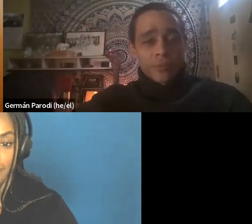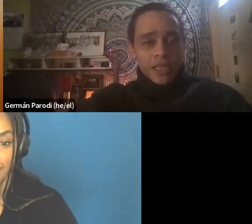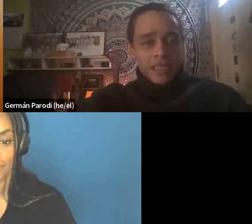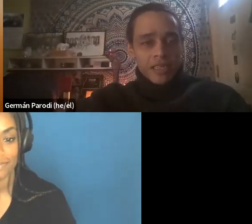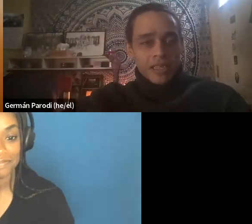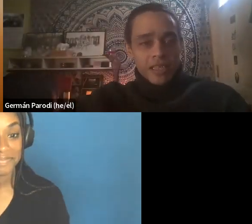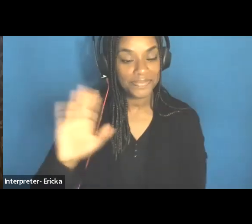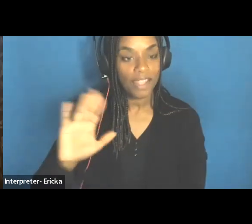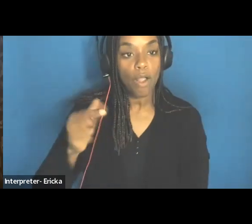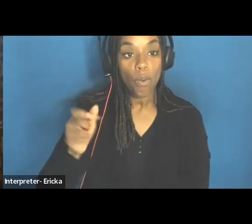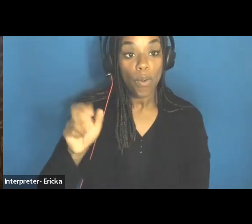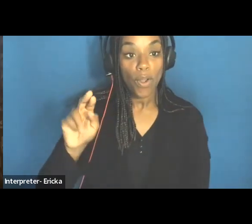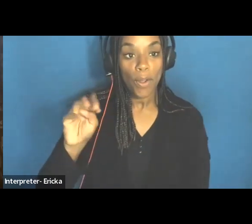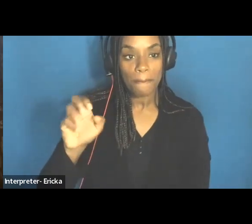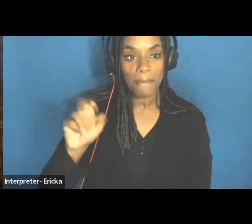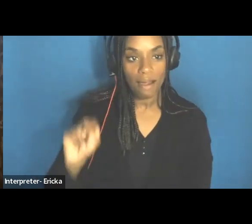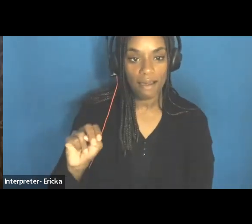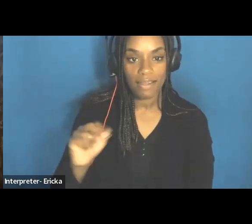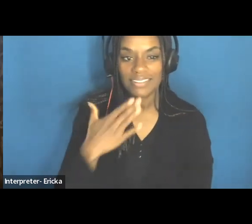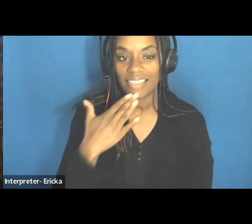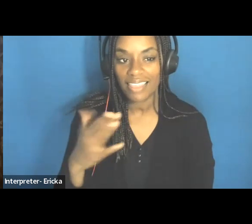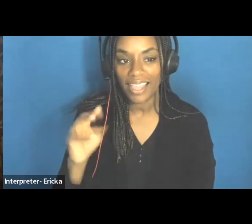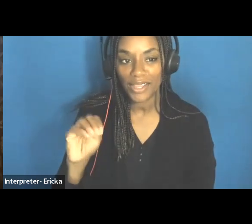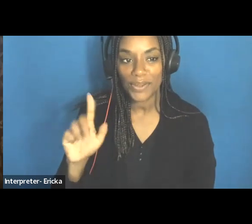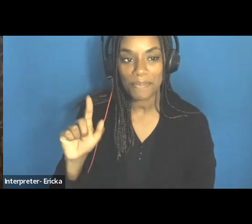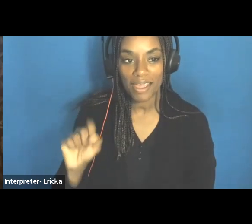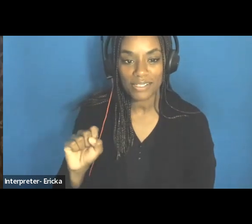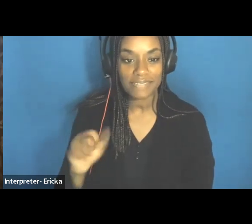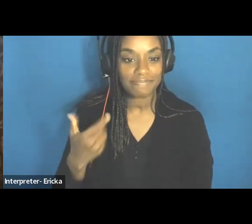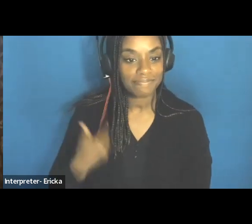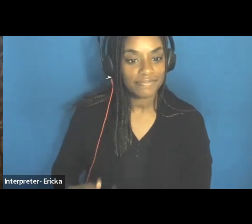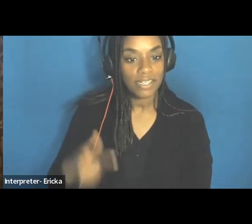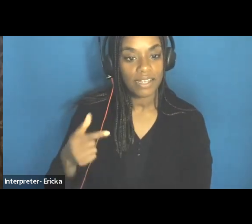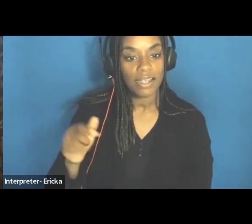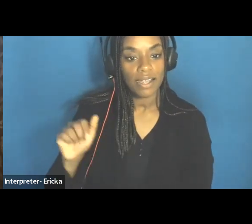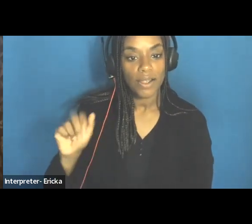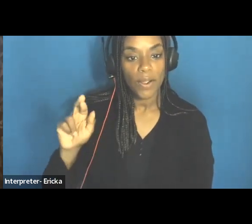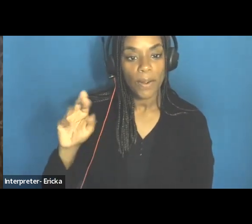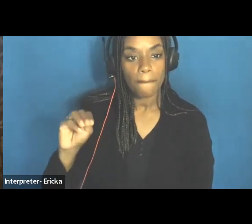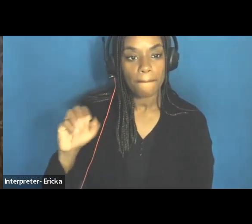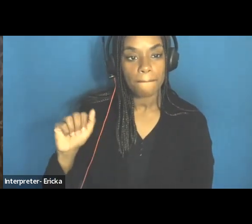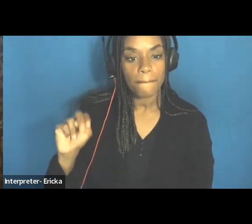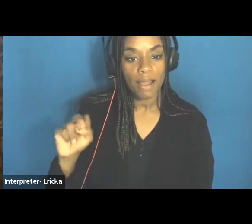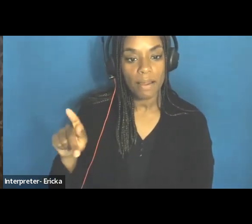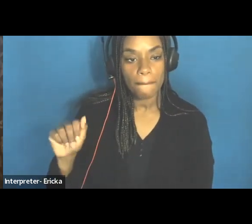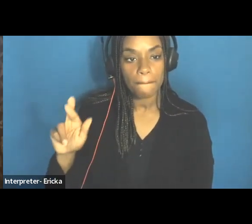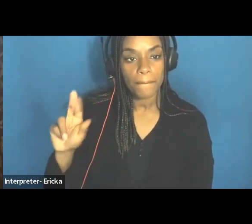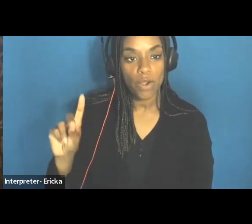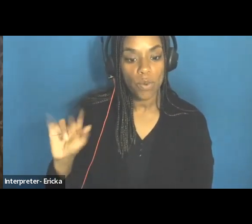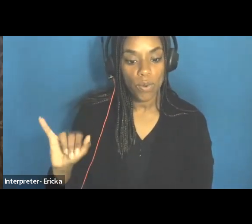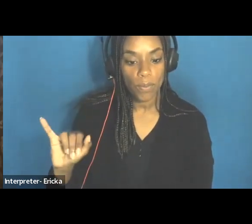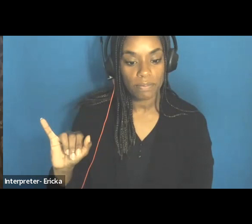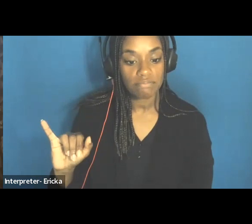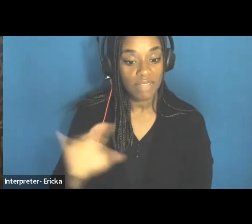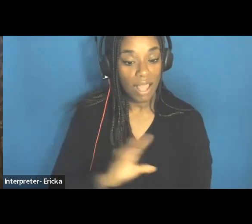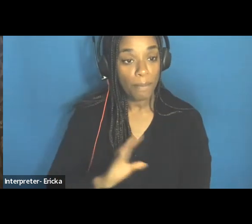This is Herman, and thank you, Mels. My name is Herman Perotti. I am a board member with